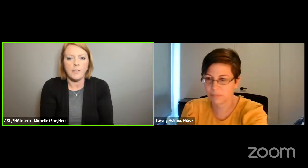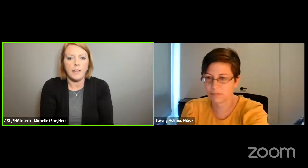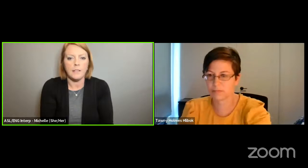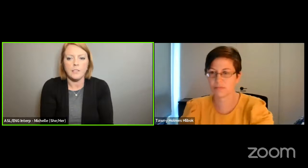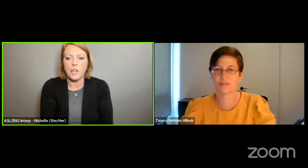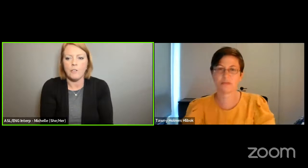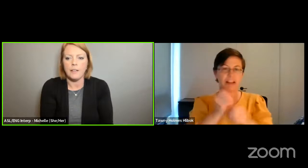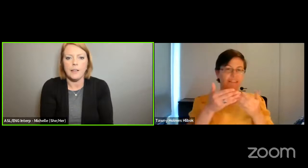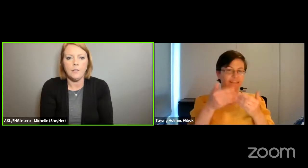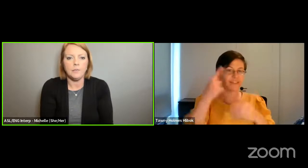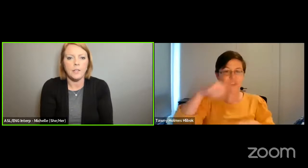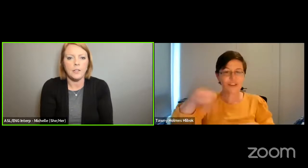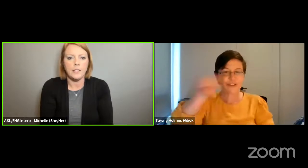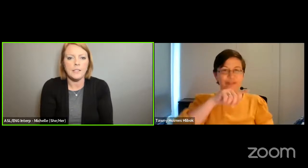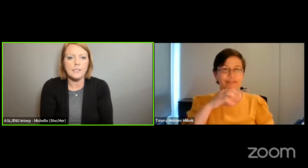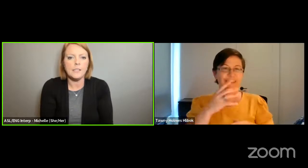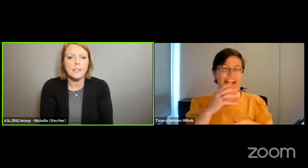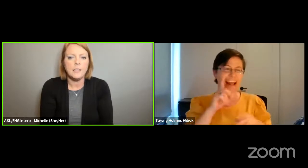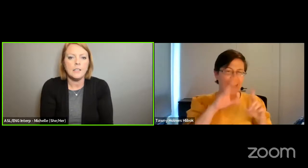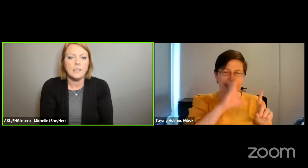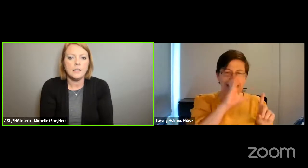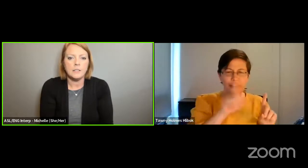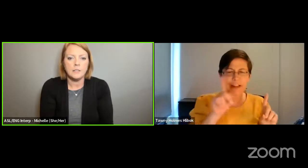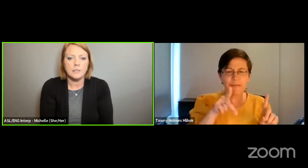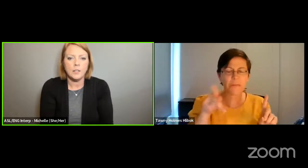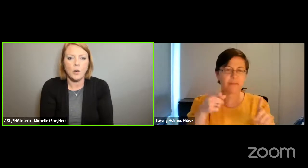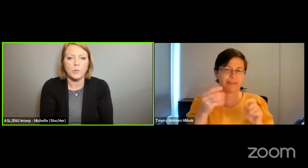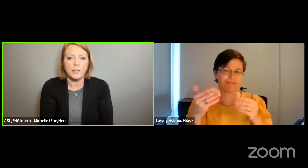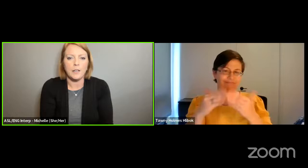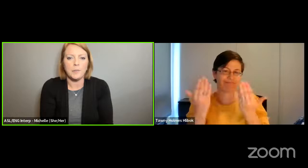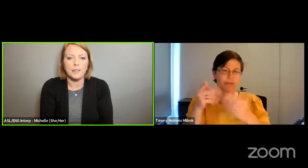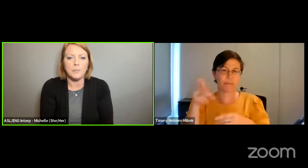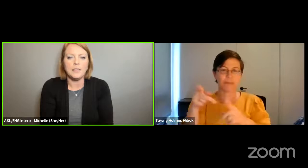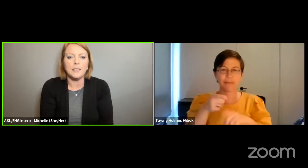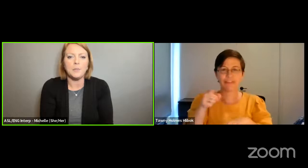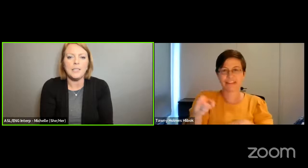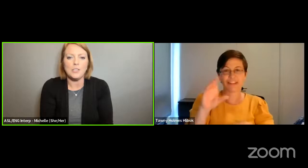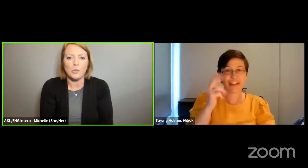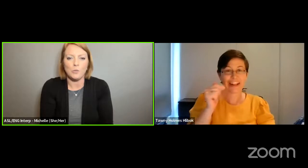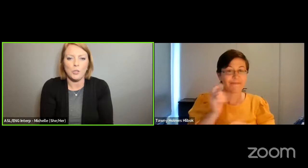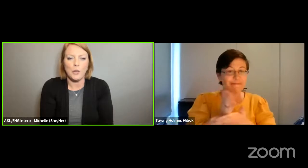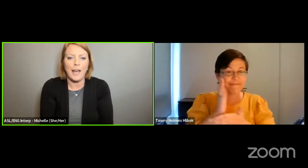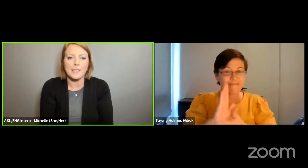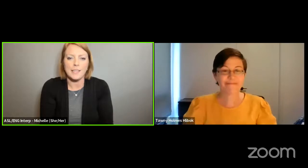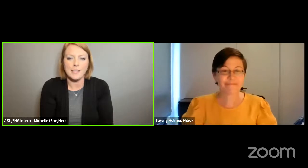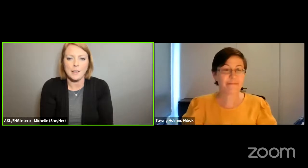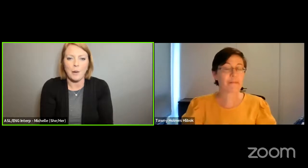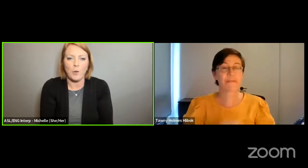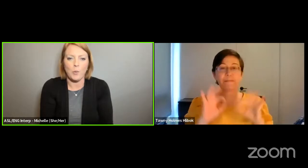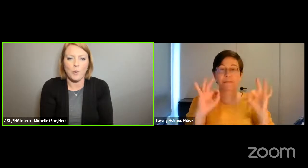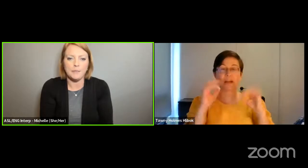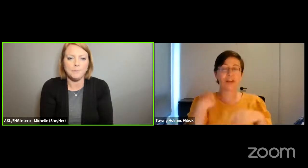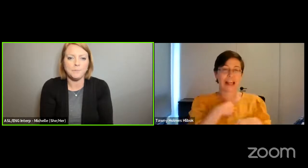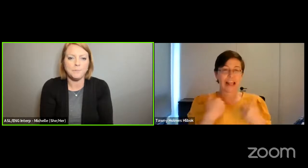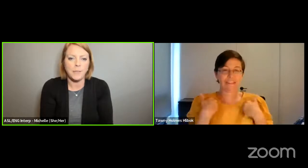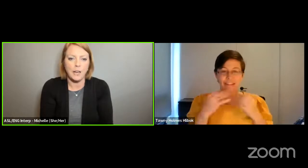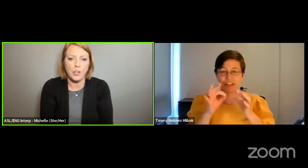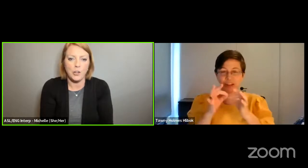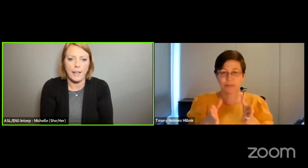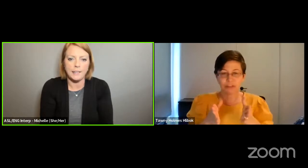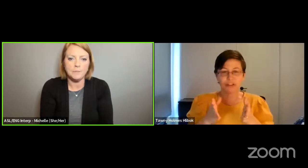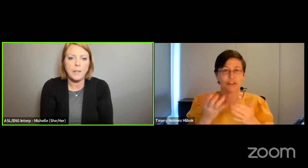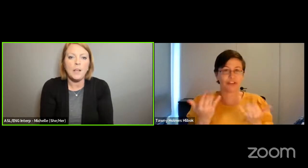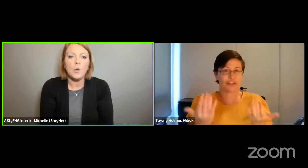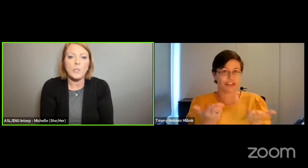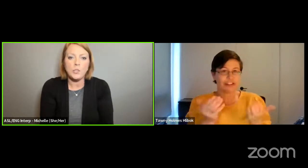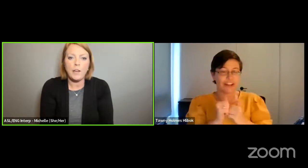I'll send that in the chat right now. There it is. Hopefully that'll be a little bit easier for you to access the PowerPoint on